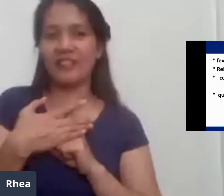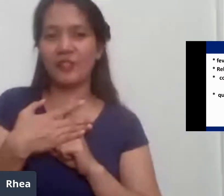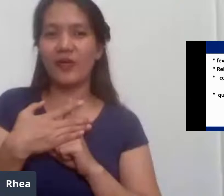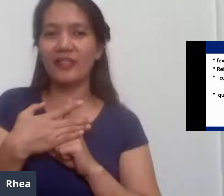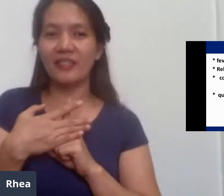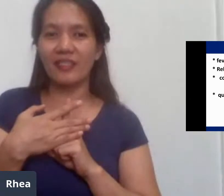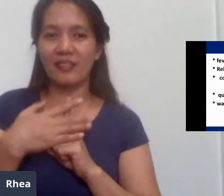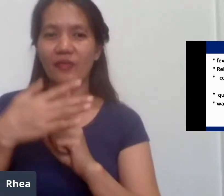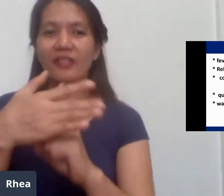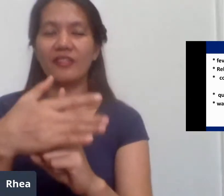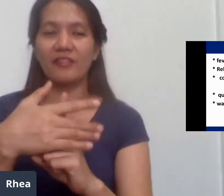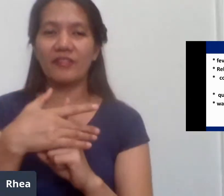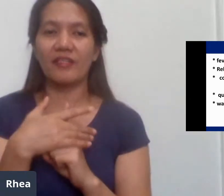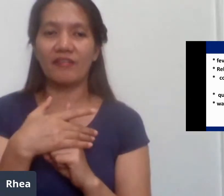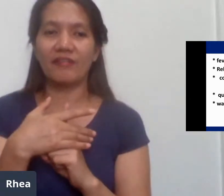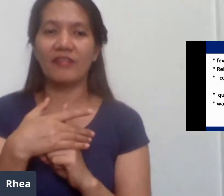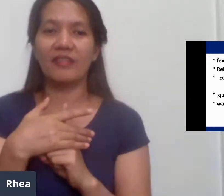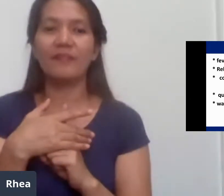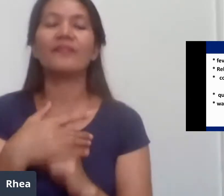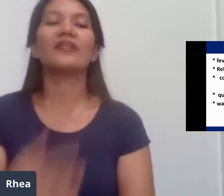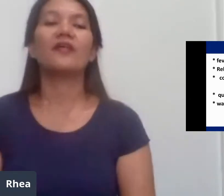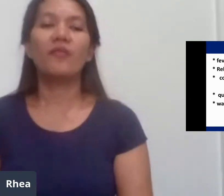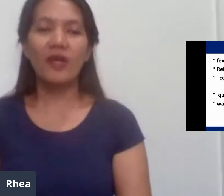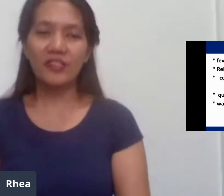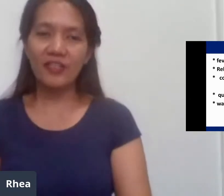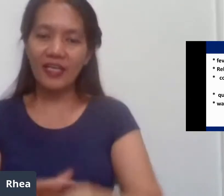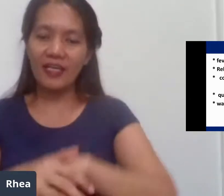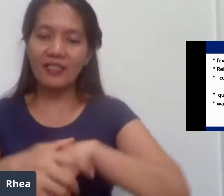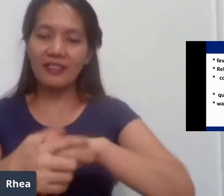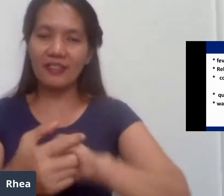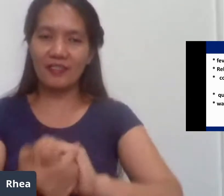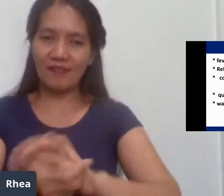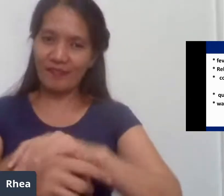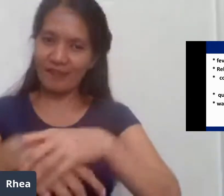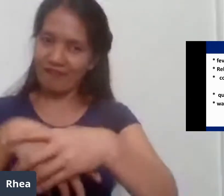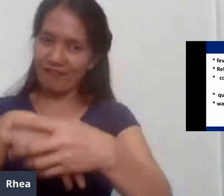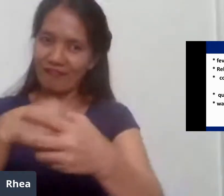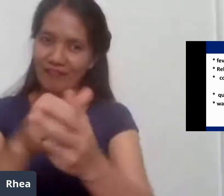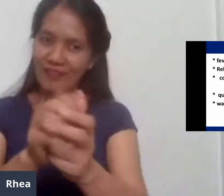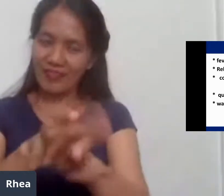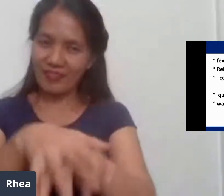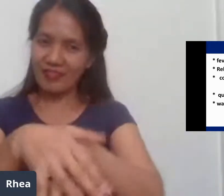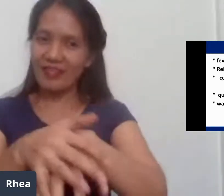yourself. That's quarantine. Quarantine yourself. Wash your hands.